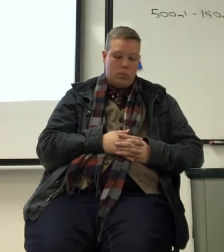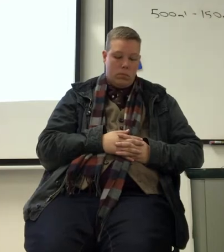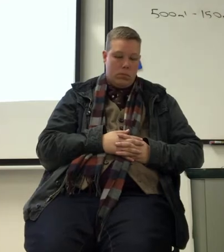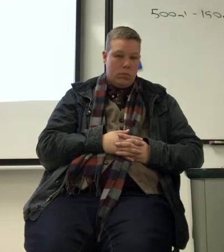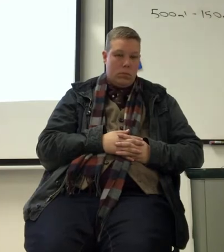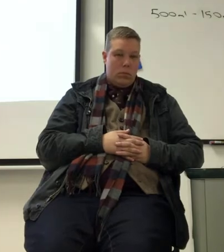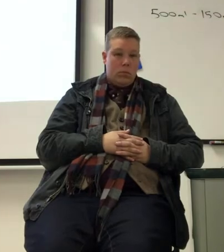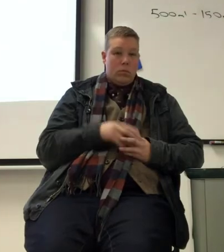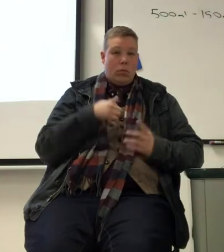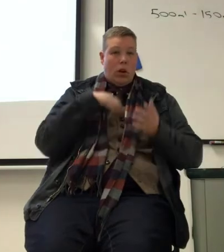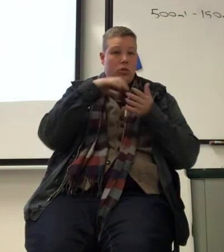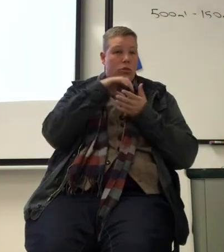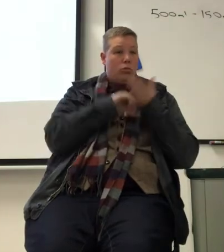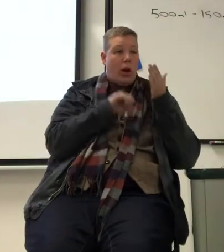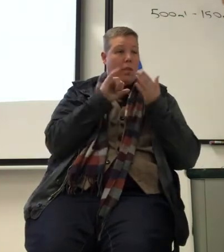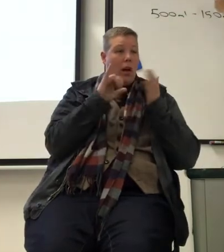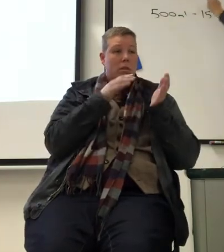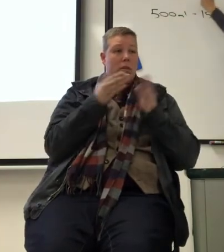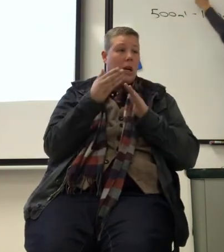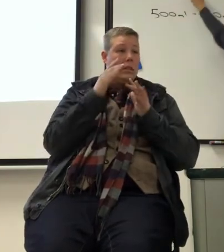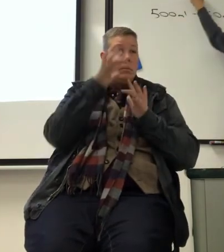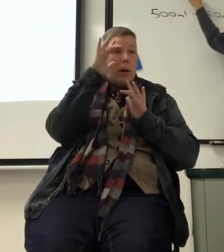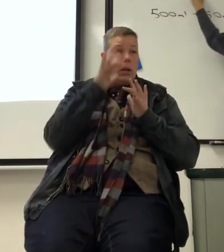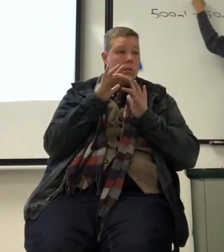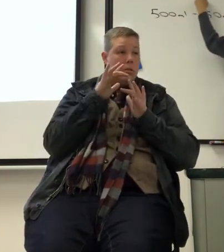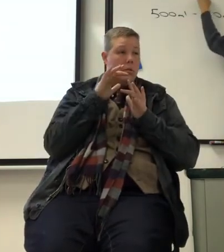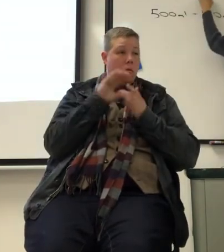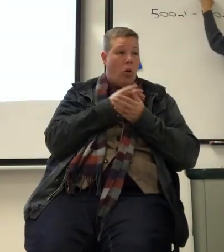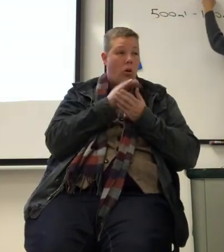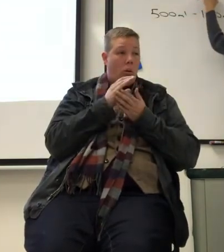So I just subtracted out the dead space volume, that 150.